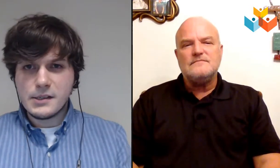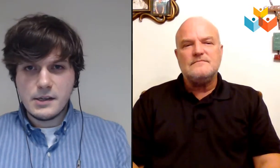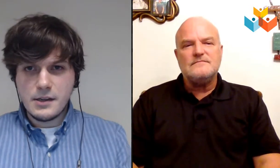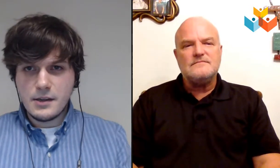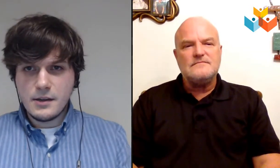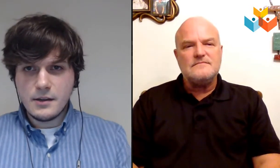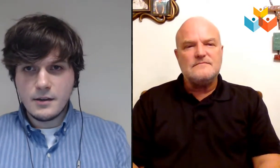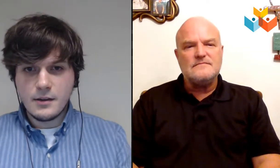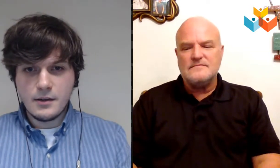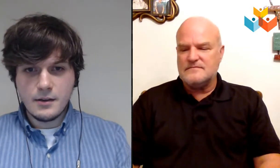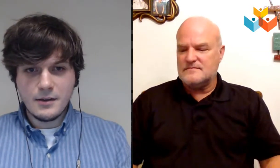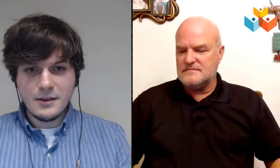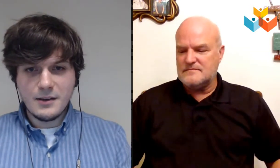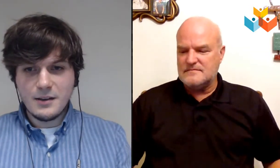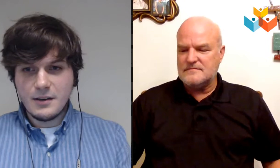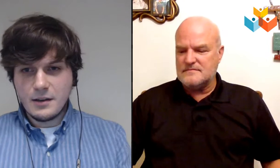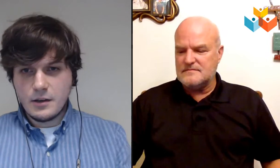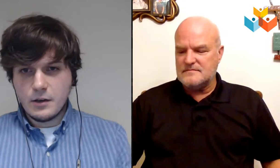Let's see.